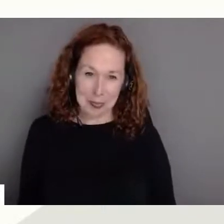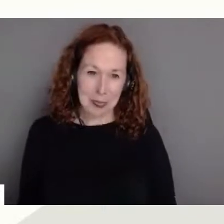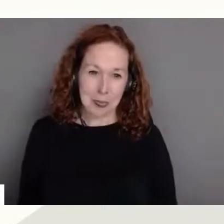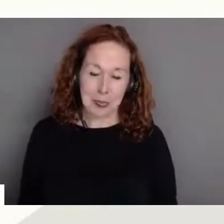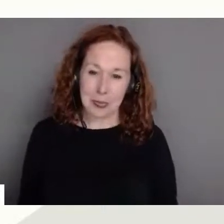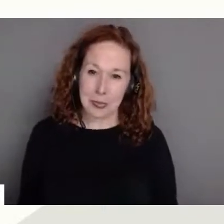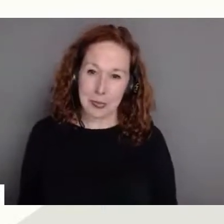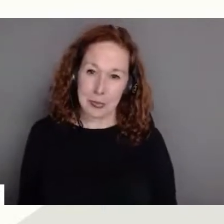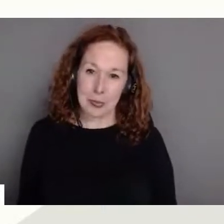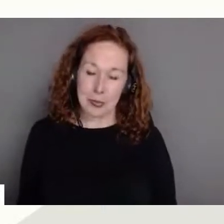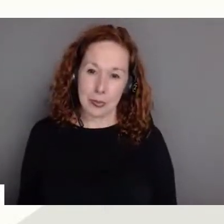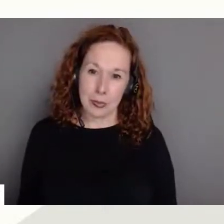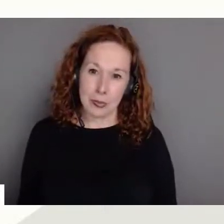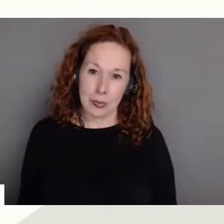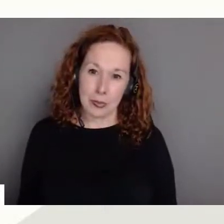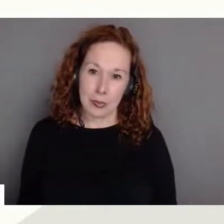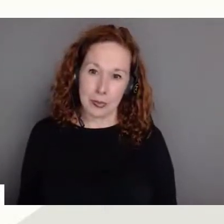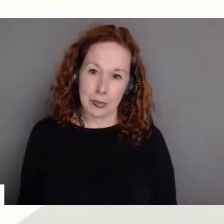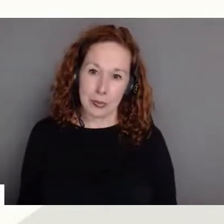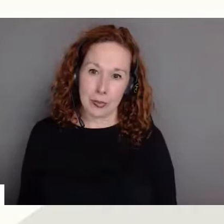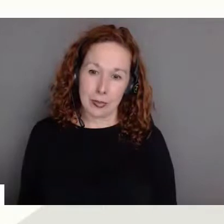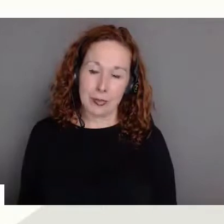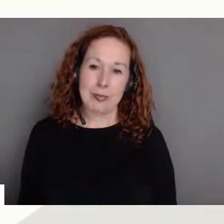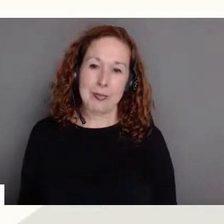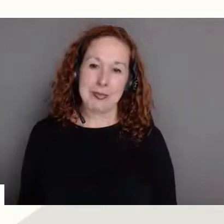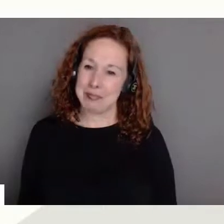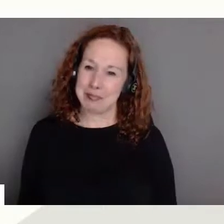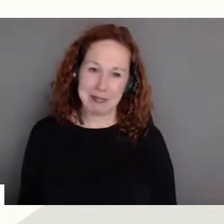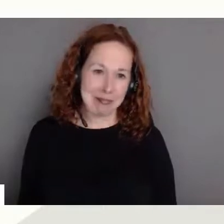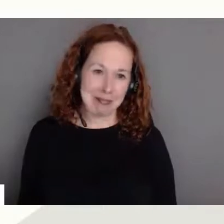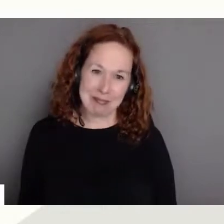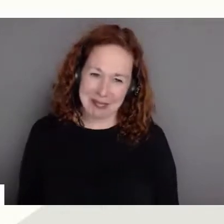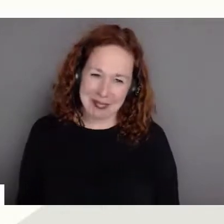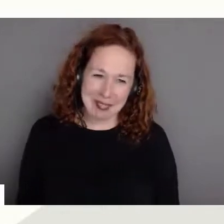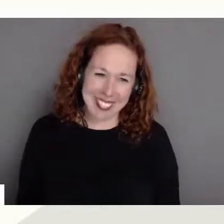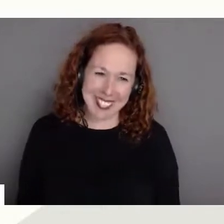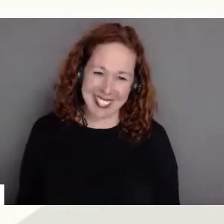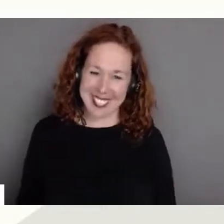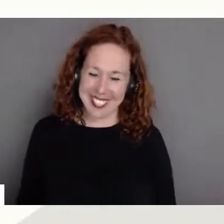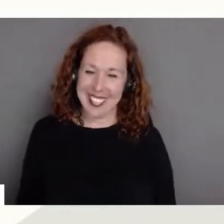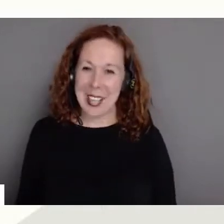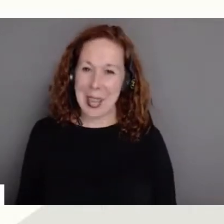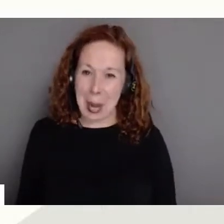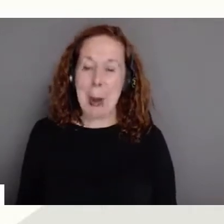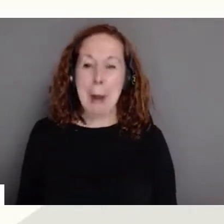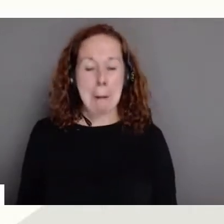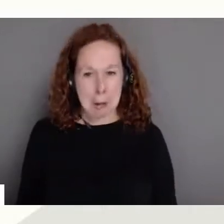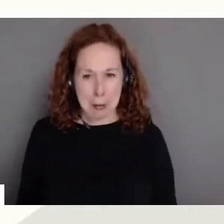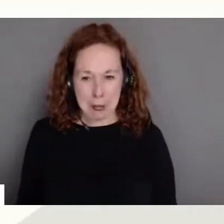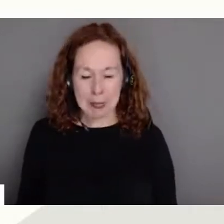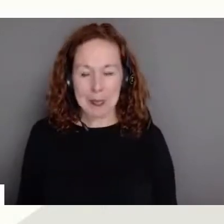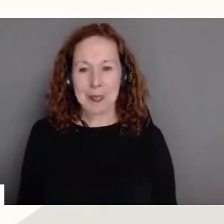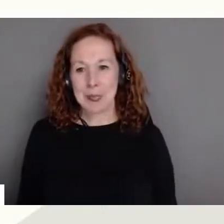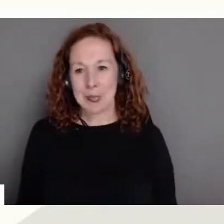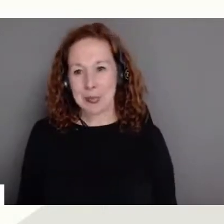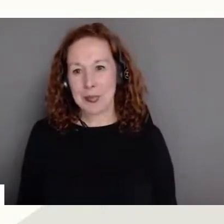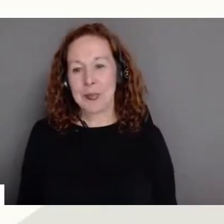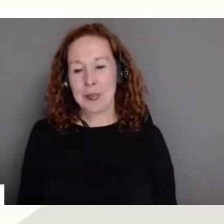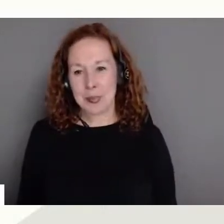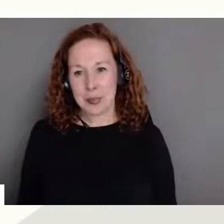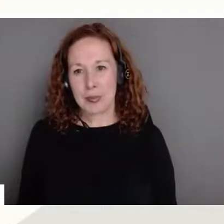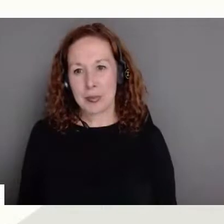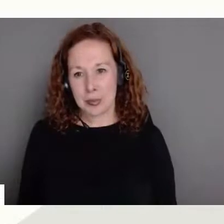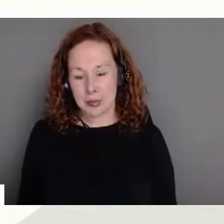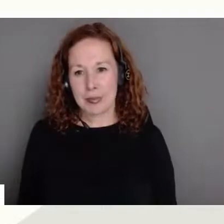sense for me because you have a beautiful speaking voice, and I know that that makes you uncomfortable when I say that, but I'm gonna say it because it's obviously true